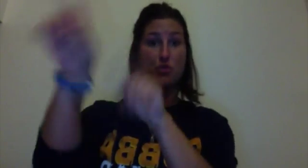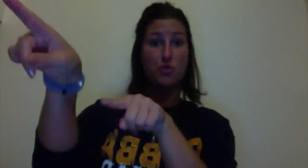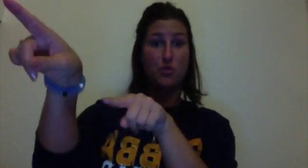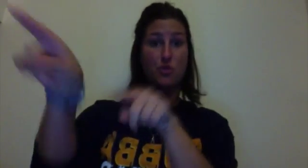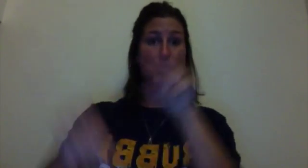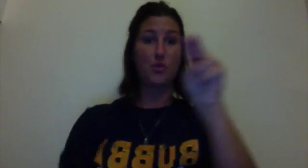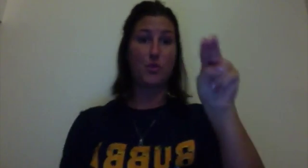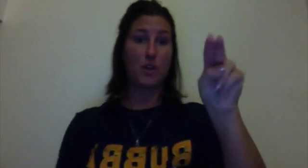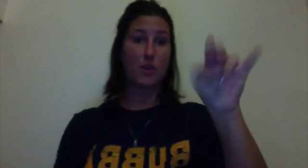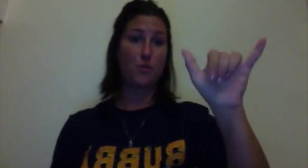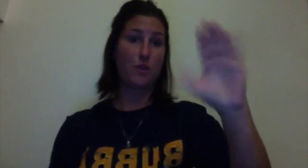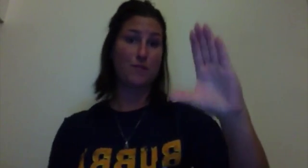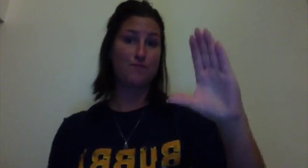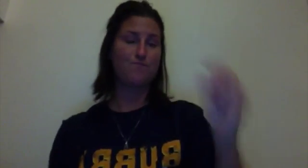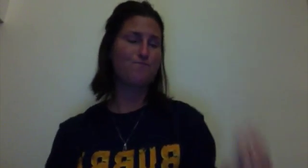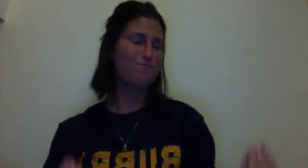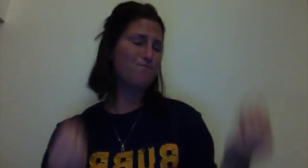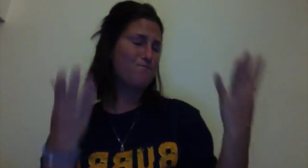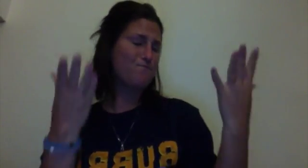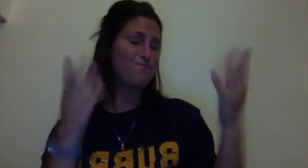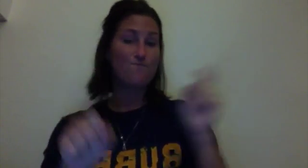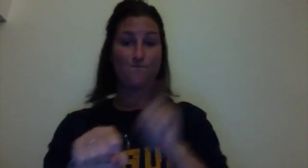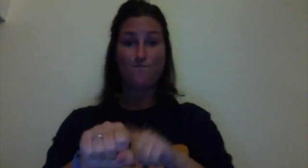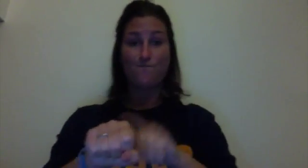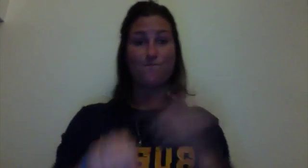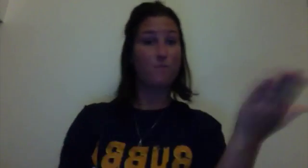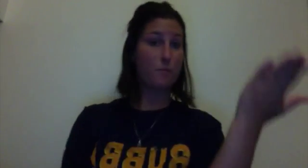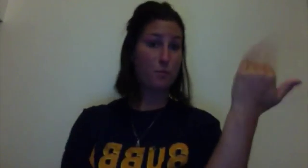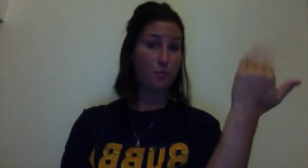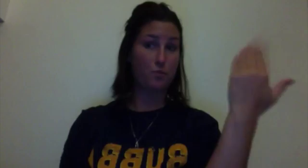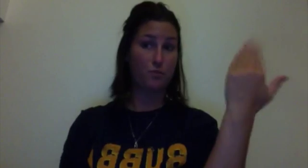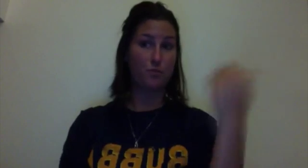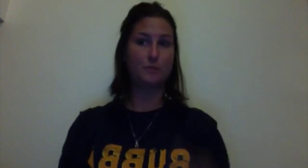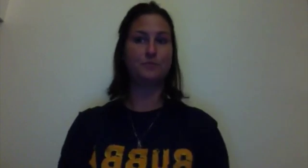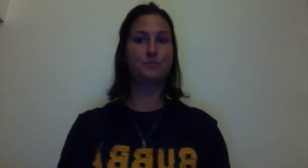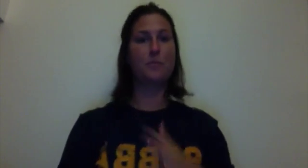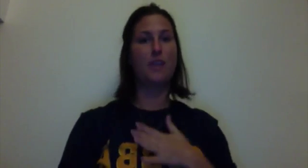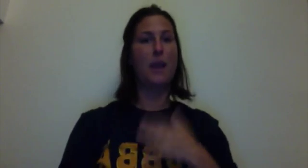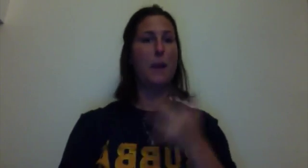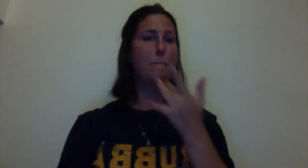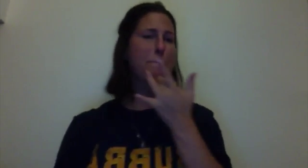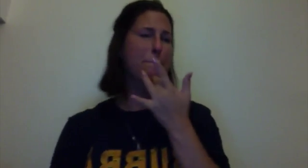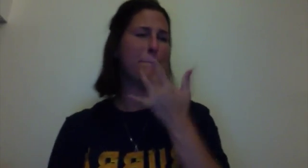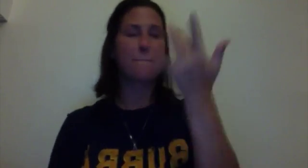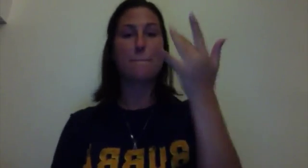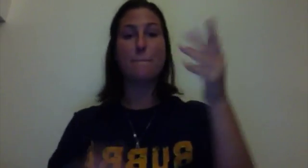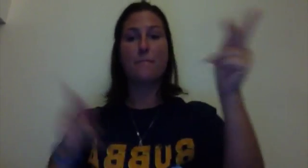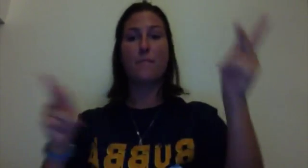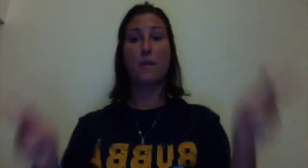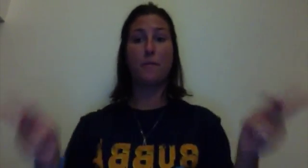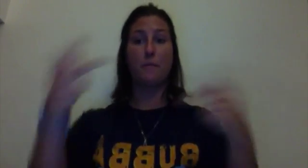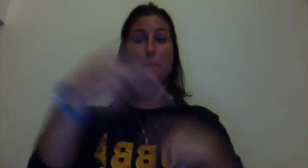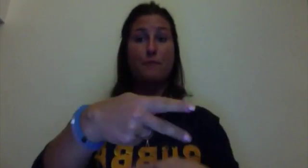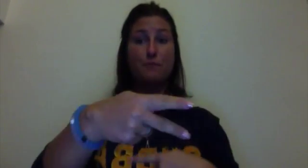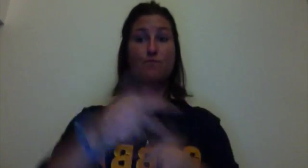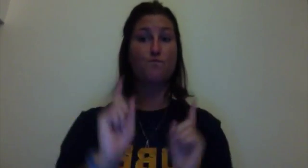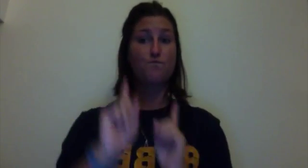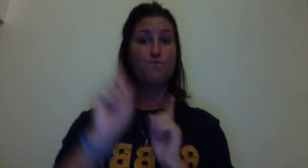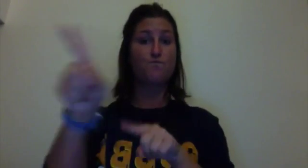I realized that Xavier University was one of the only colleges in Ohio to accept American Sign Language as a foreign